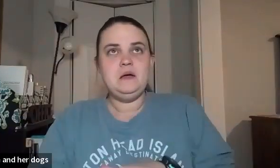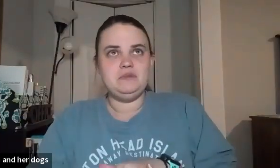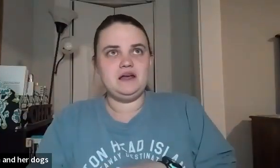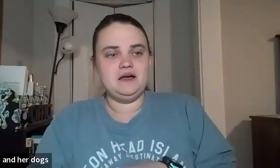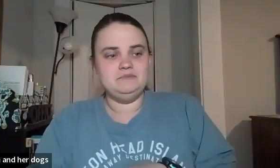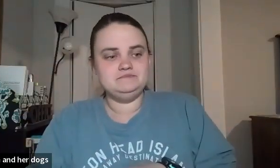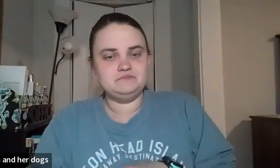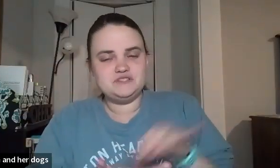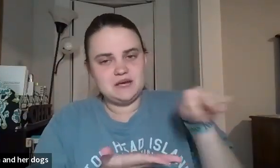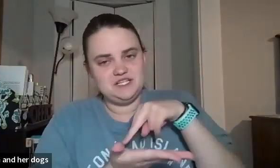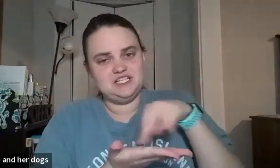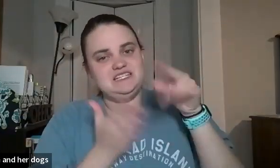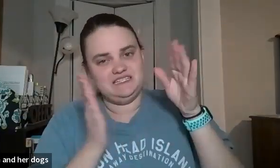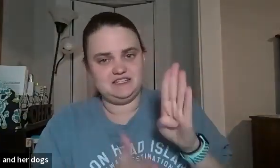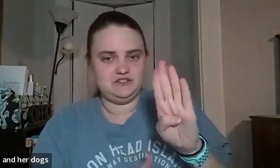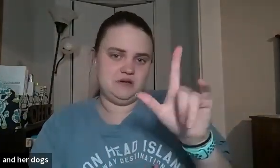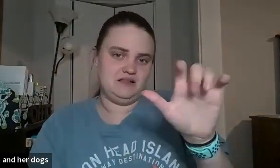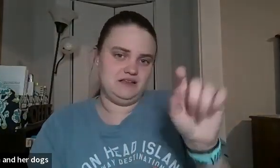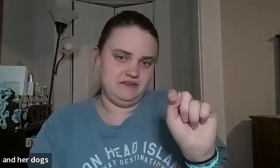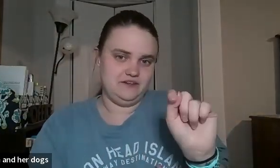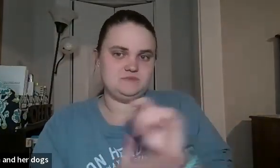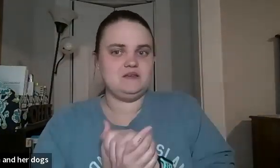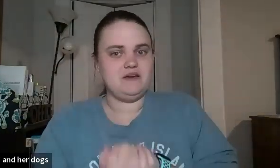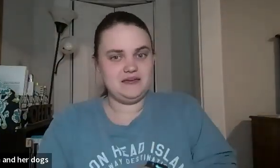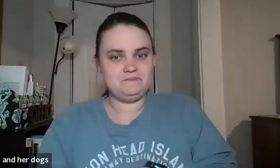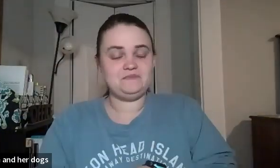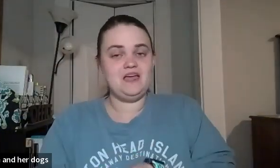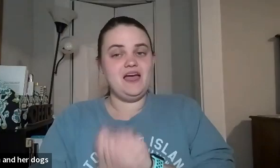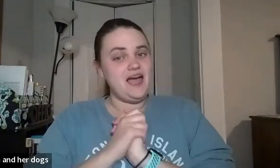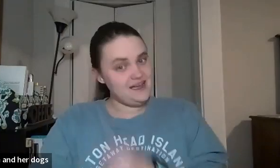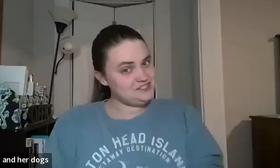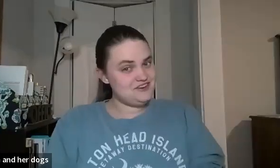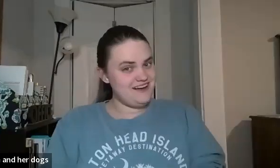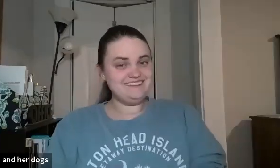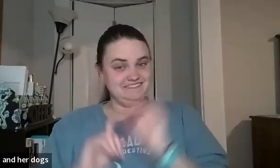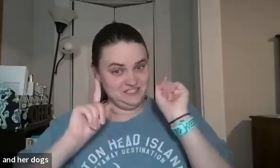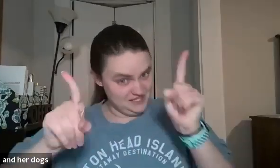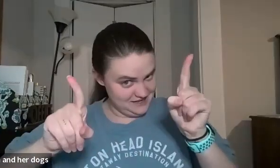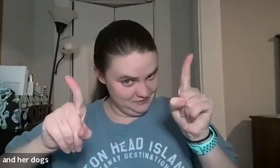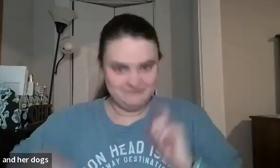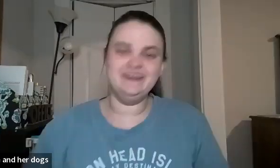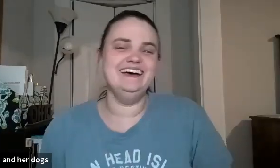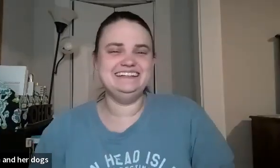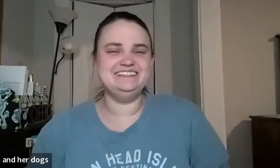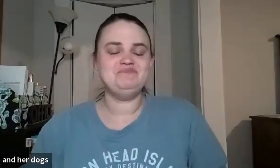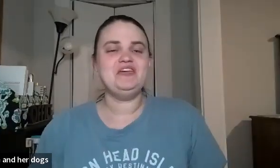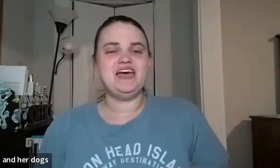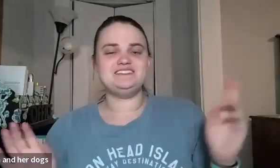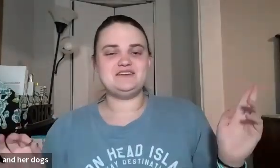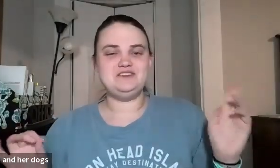But most of the time I just do dancer, ballet, and then fingerspelling ballet. Astronaut does have one. And so you're